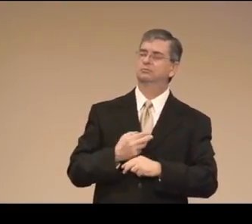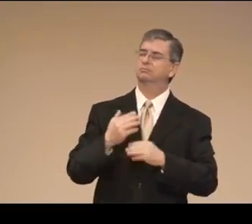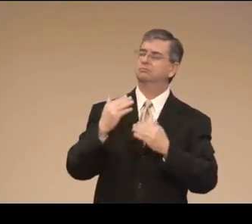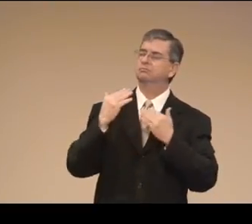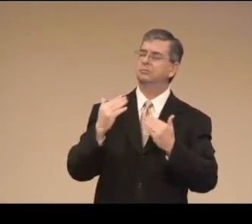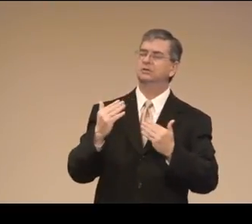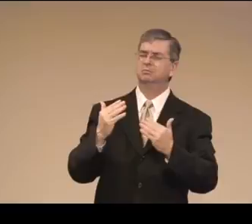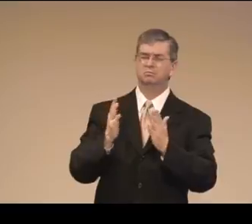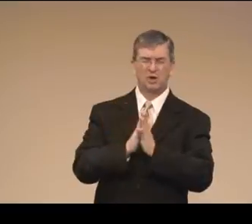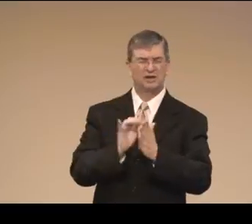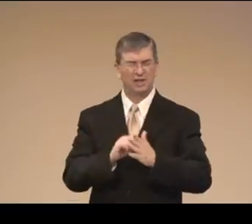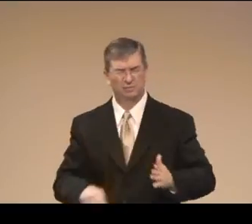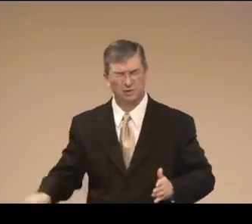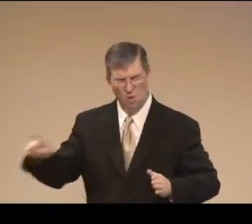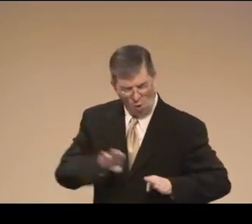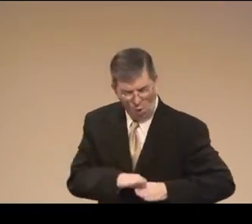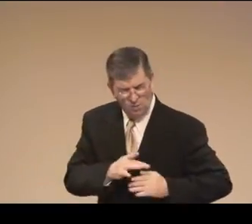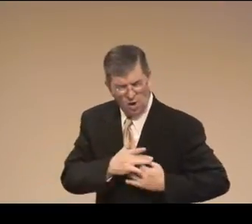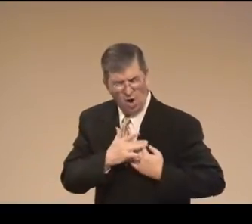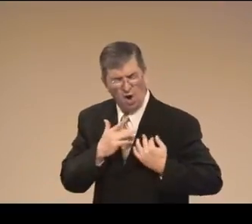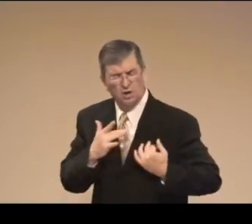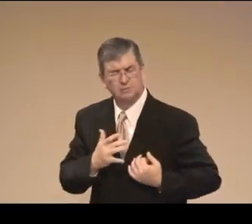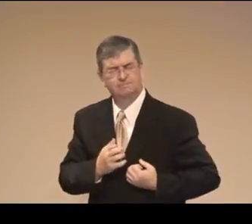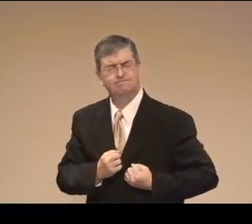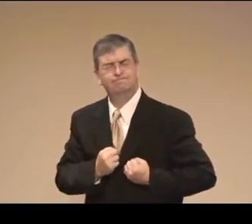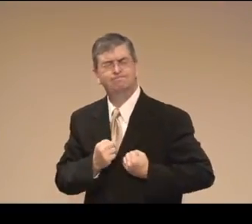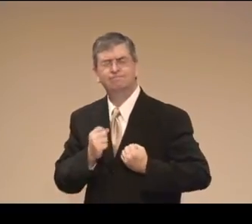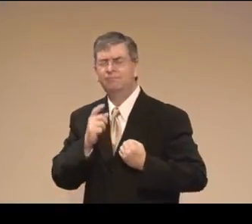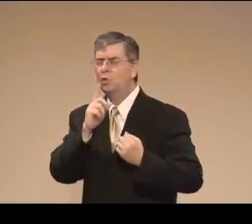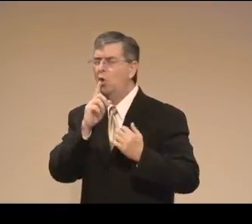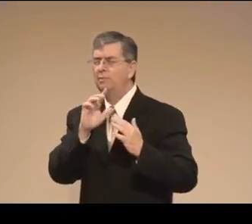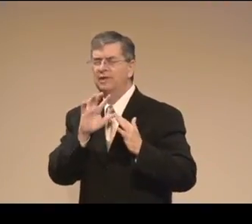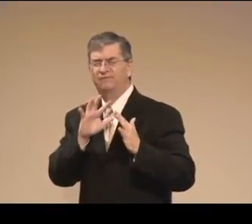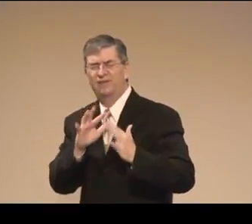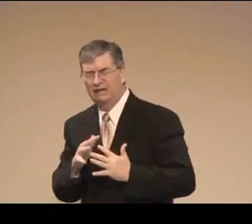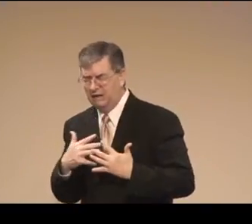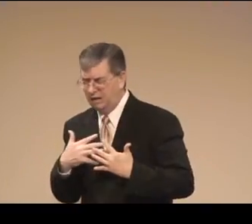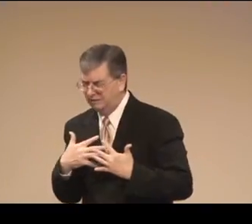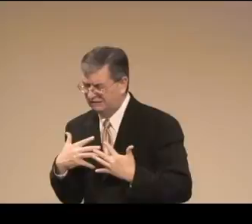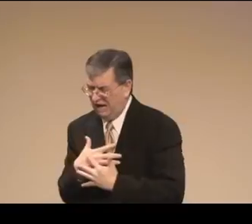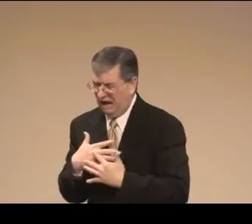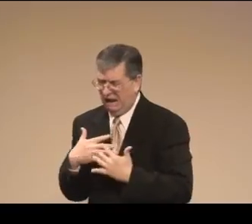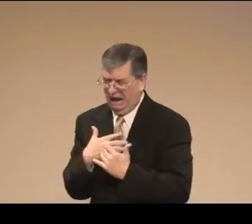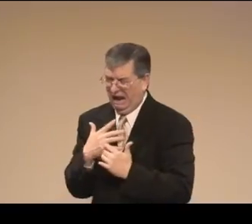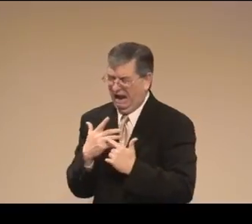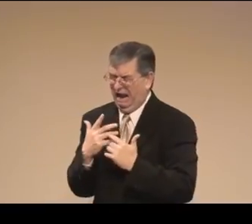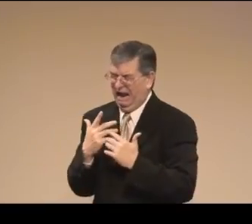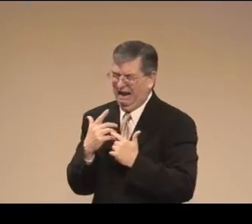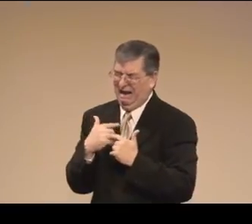Use us, Lord. I pray that the hearts here be open. There not be